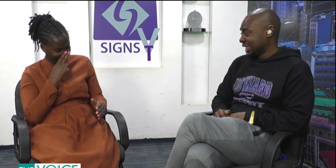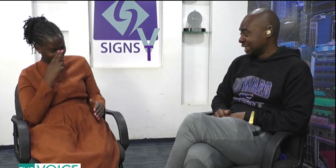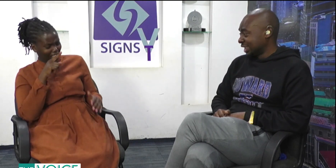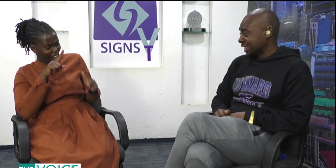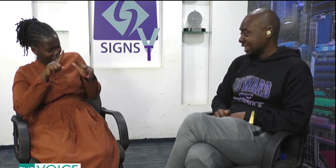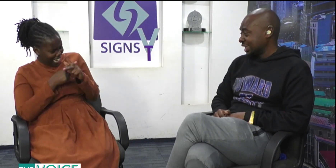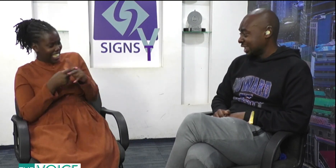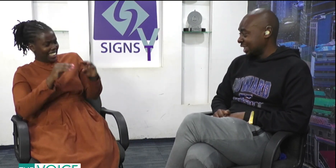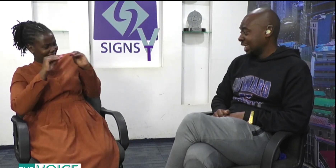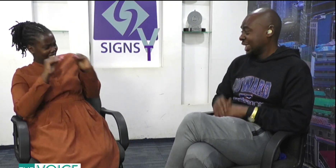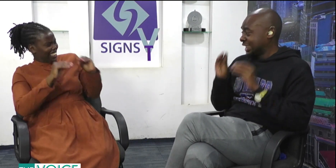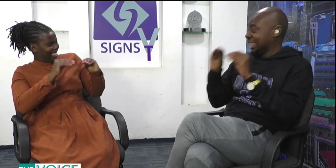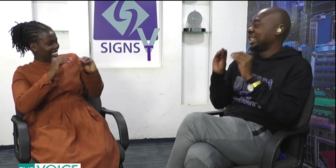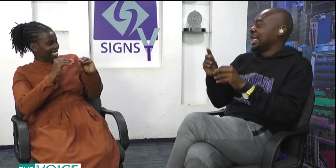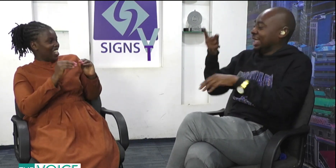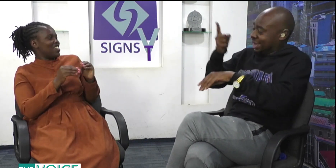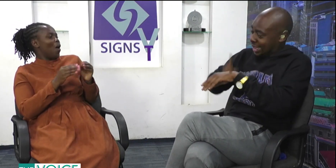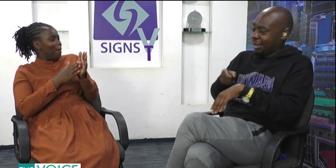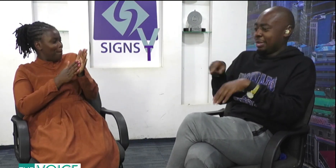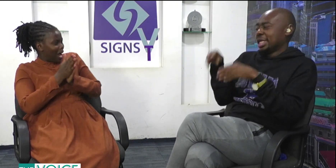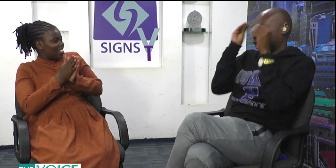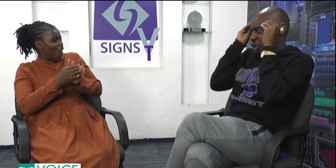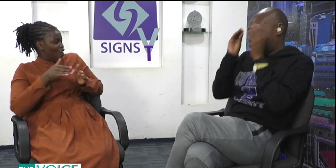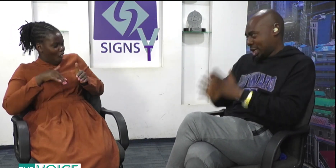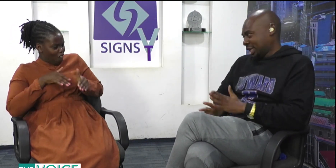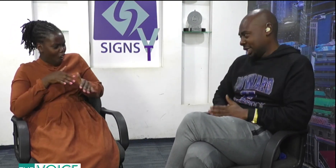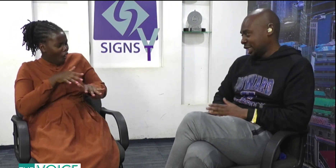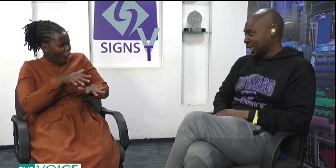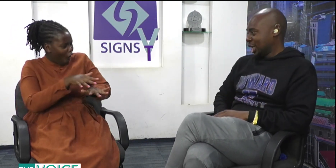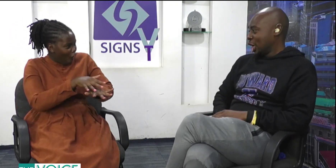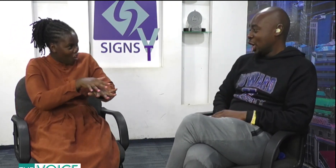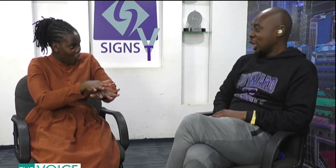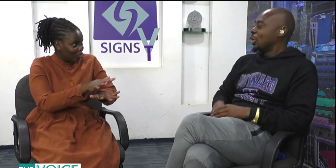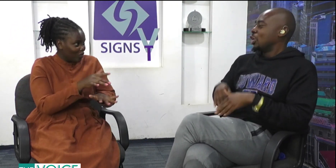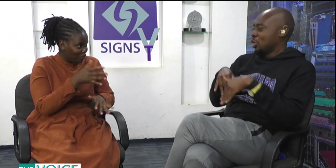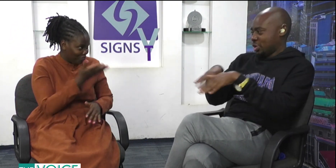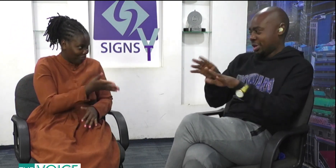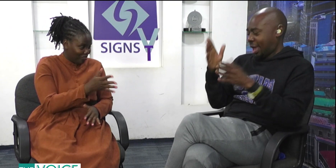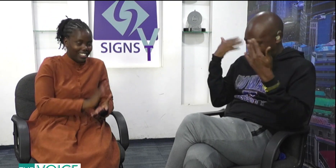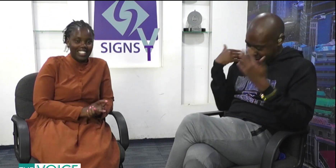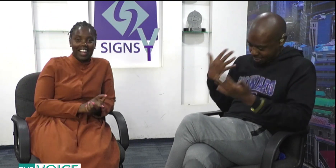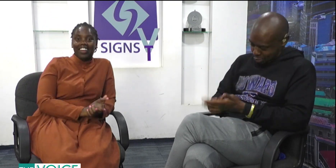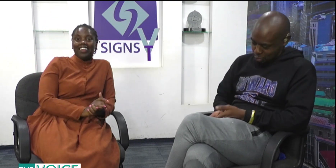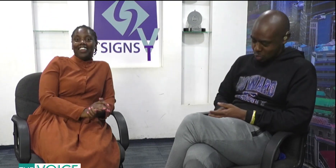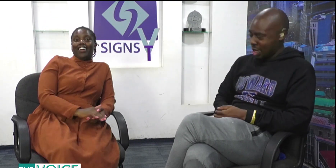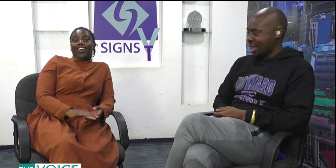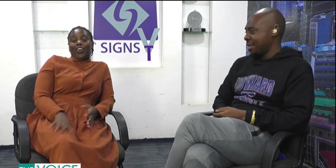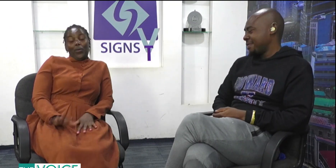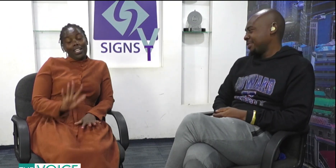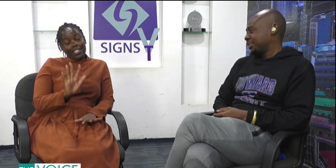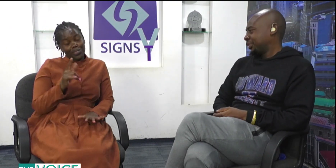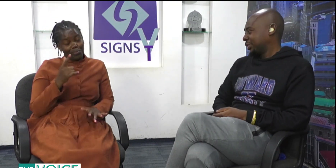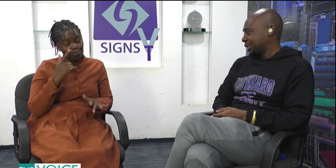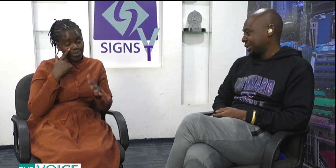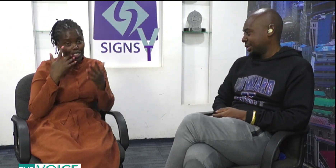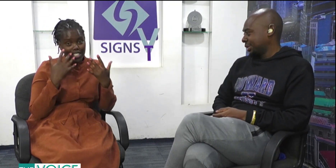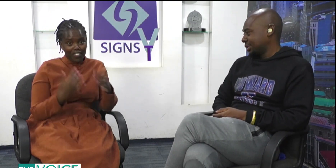I was in Kuja School for the Deaf. That is how about the passion for comedy? Okay,